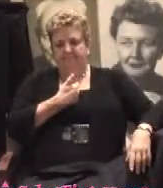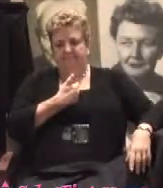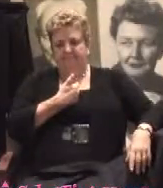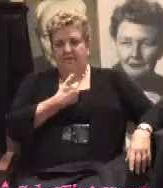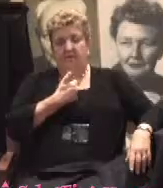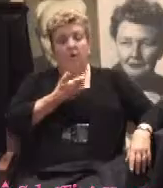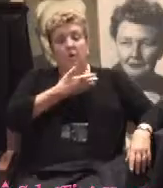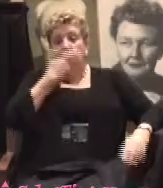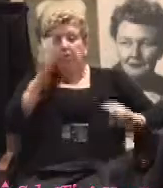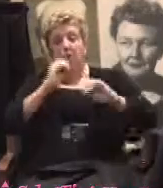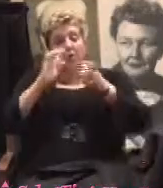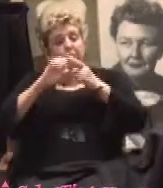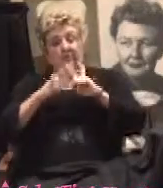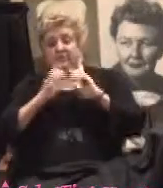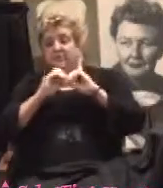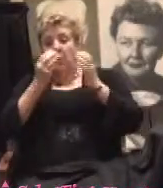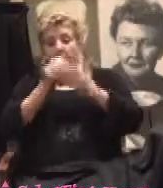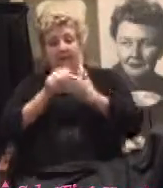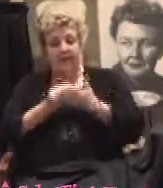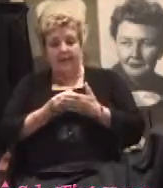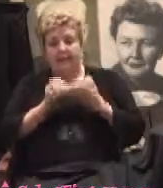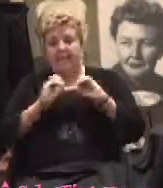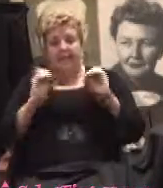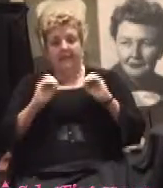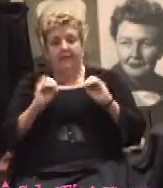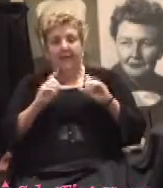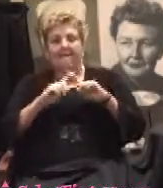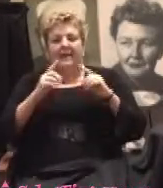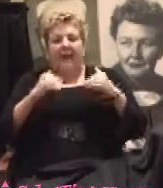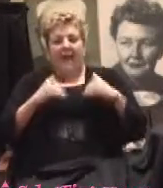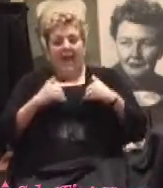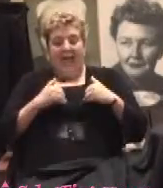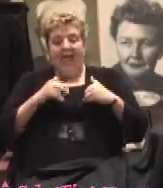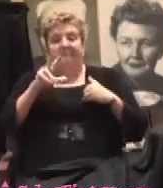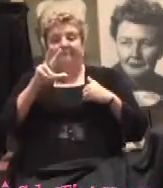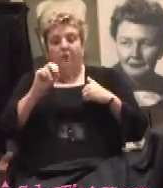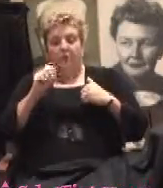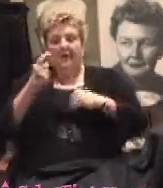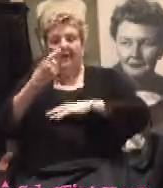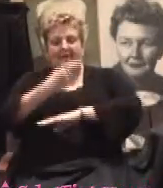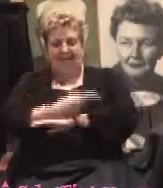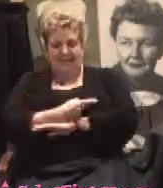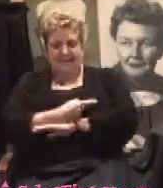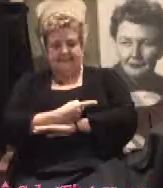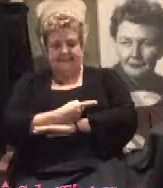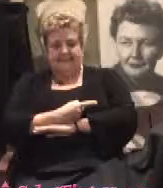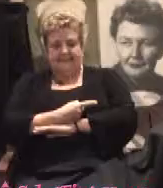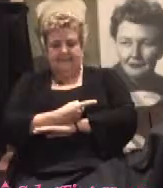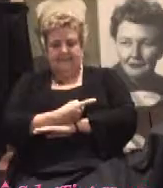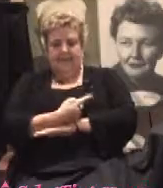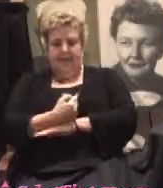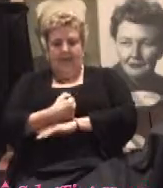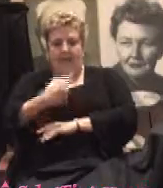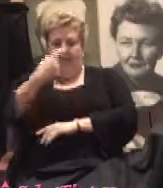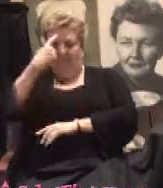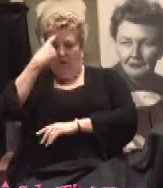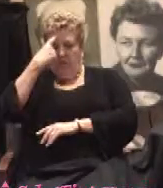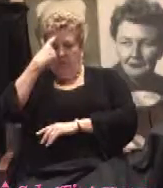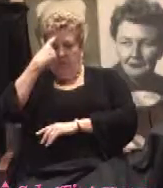had no money, I had no prospects. But I had 30 days. And I thought, all I got in the world is